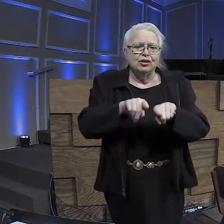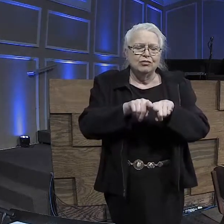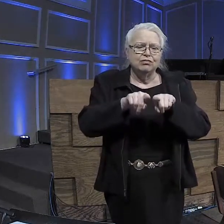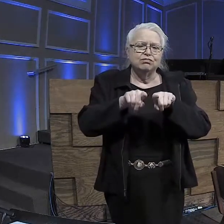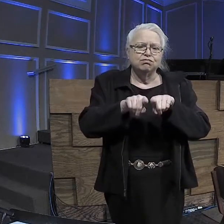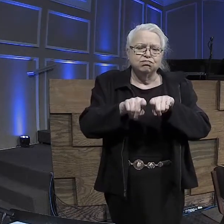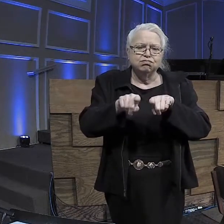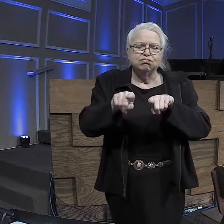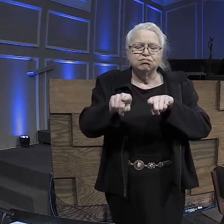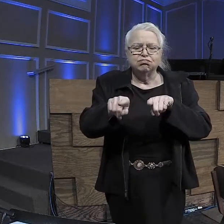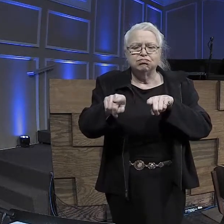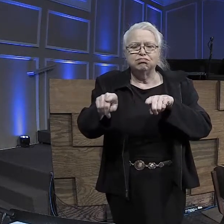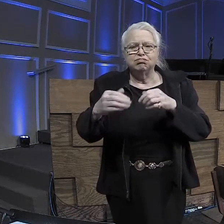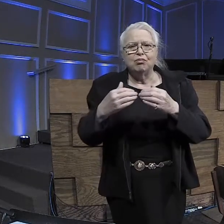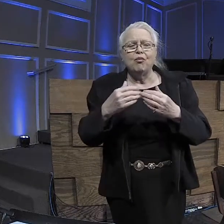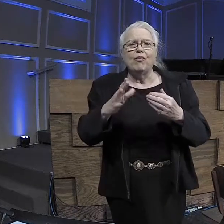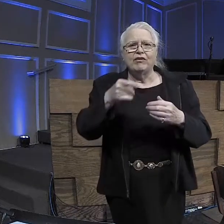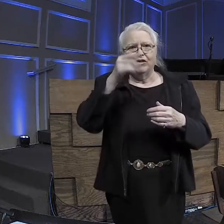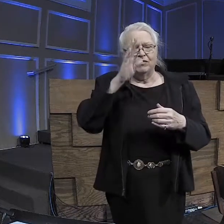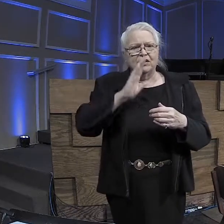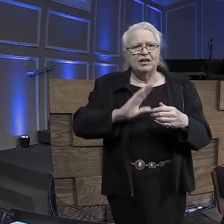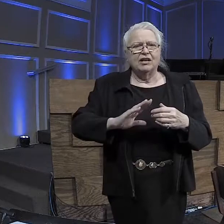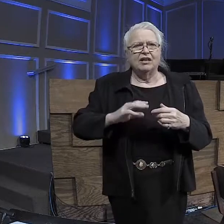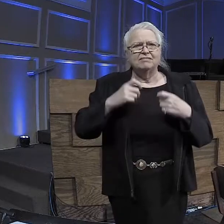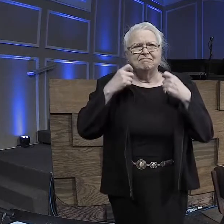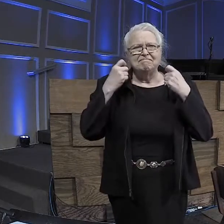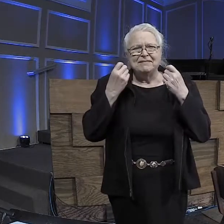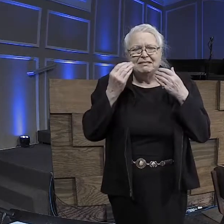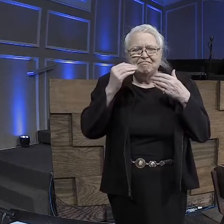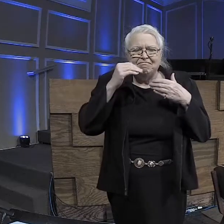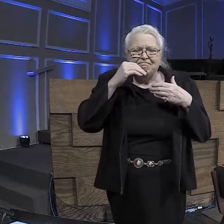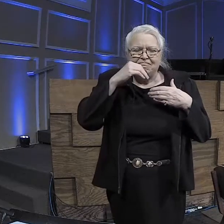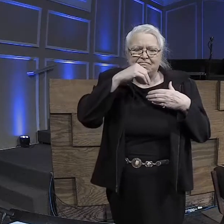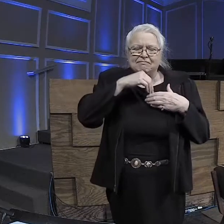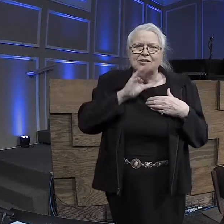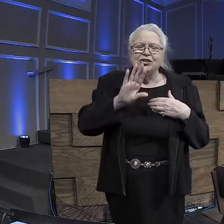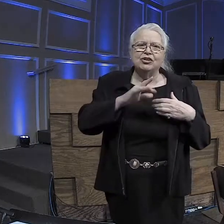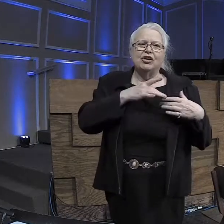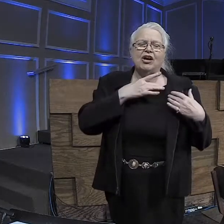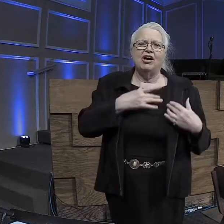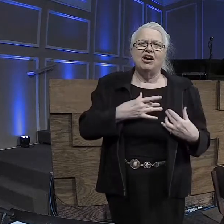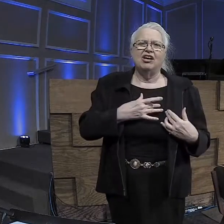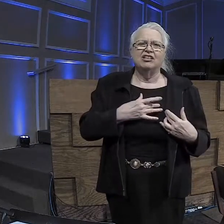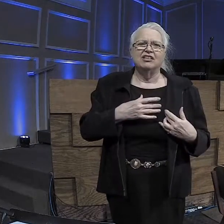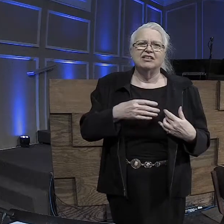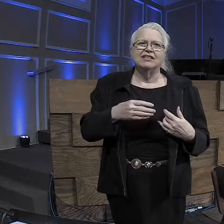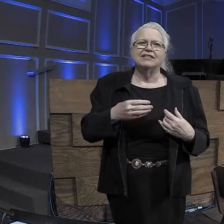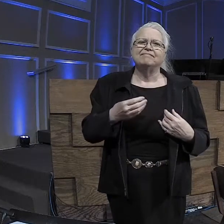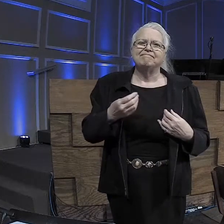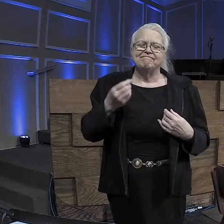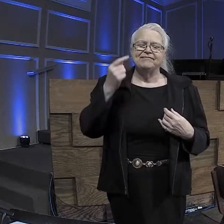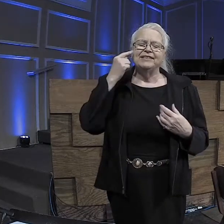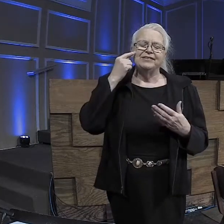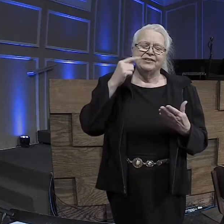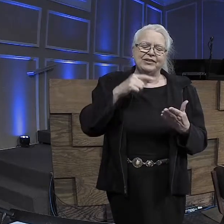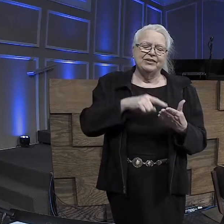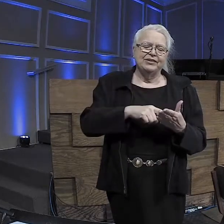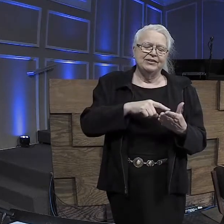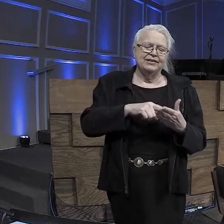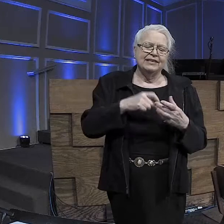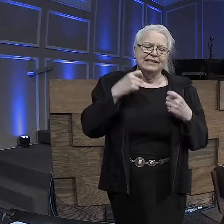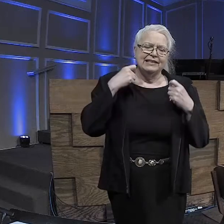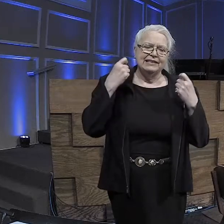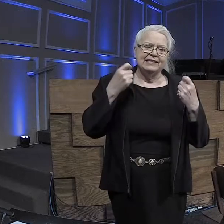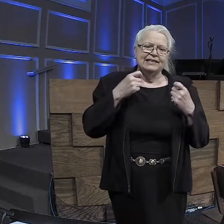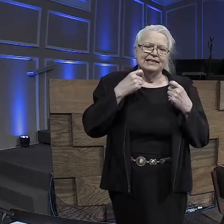with God, and sin has made its way into your heart and life, and pretty soon, you know, it's the sin in your life